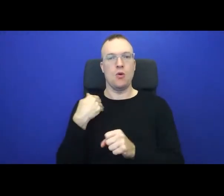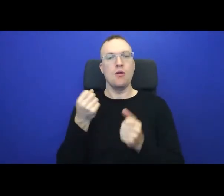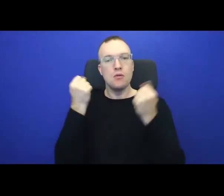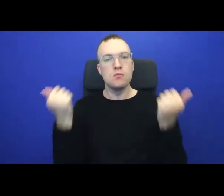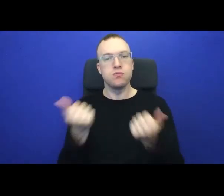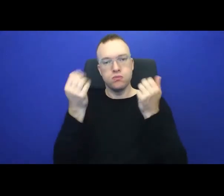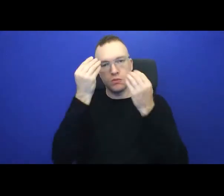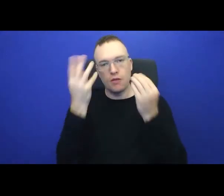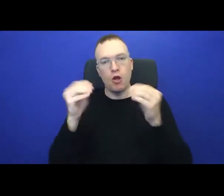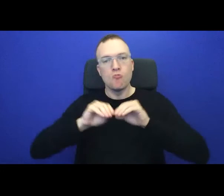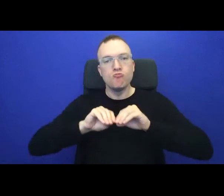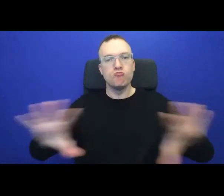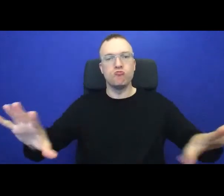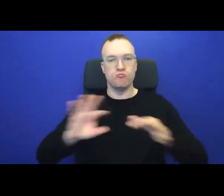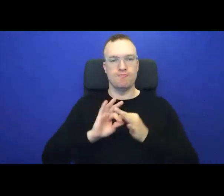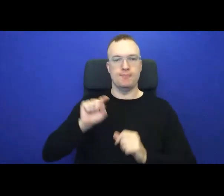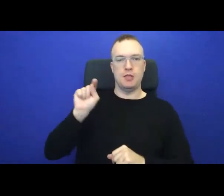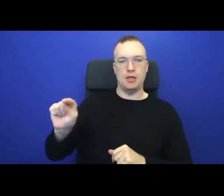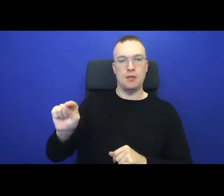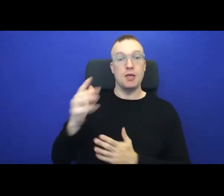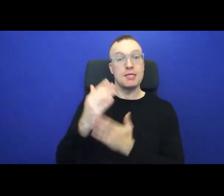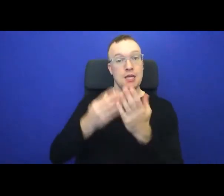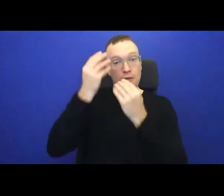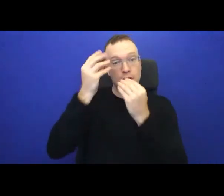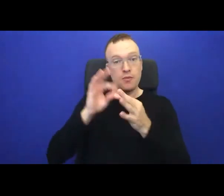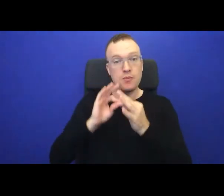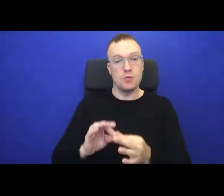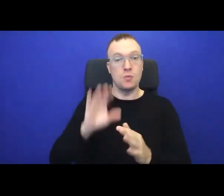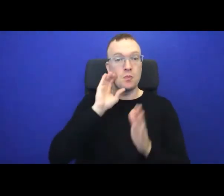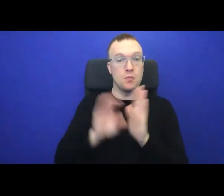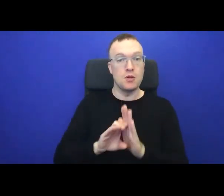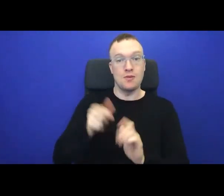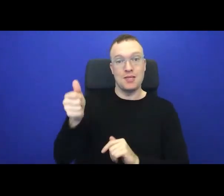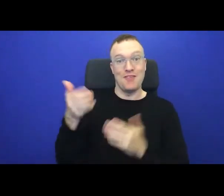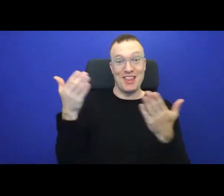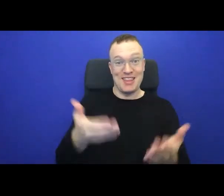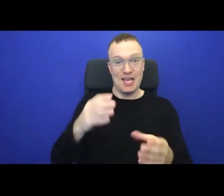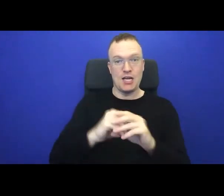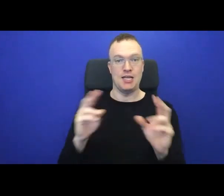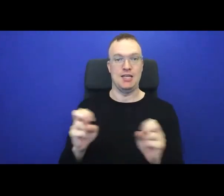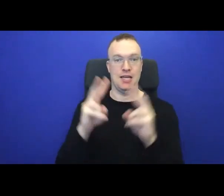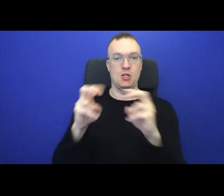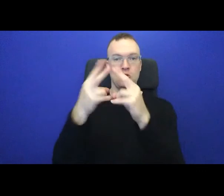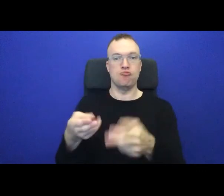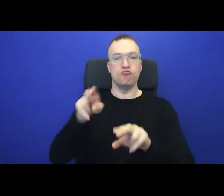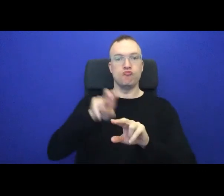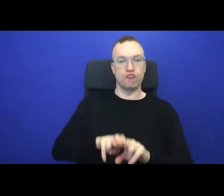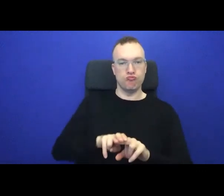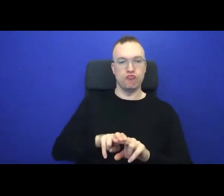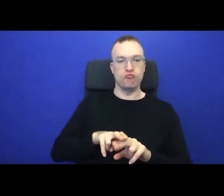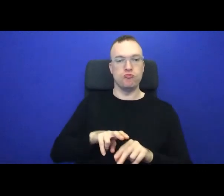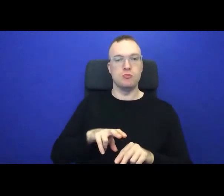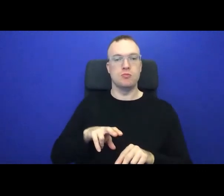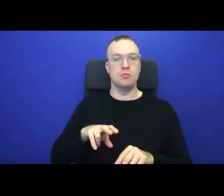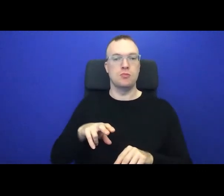him for people who knew him. And some of this was images of him at the castle, sitting